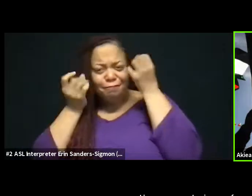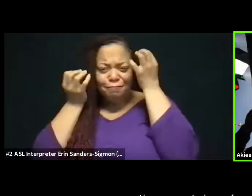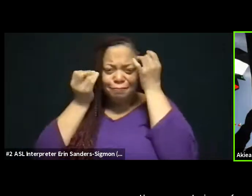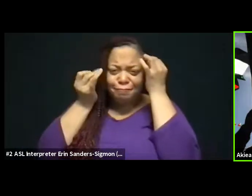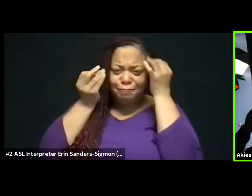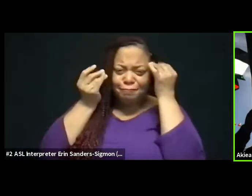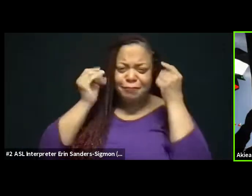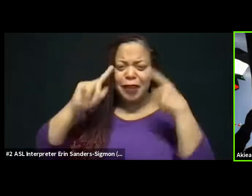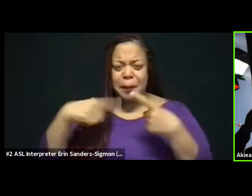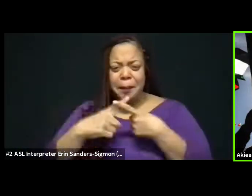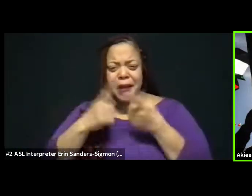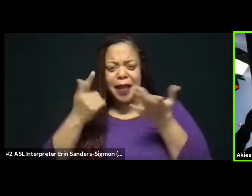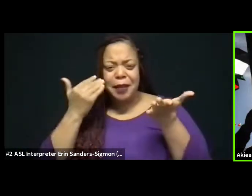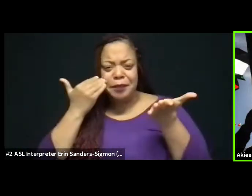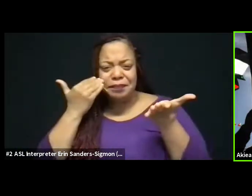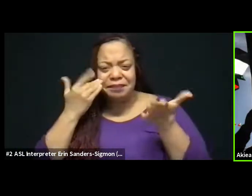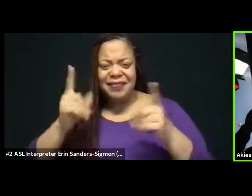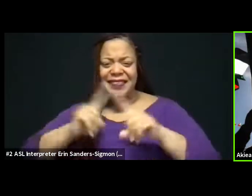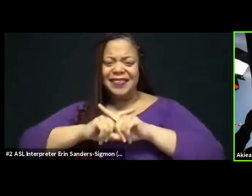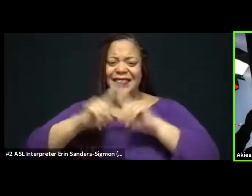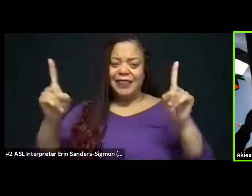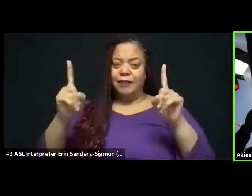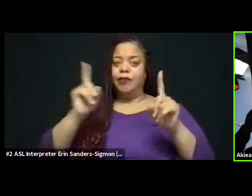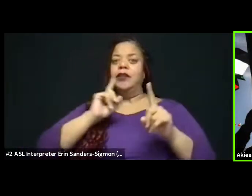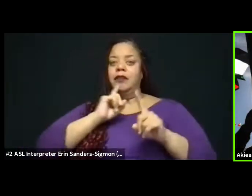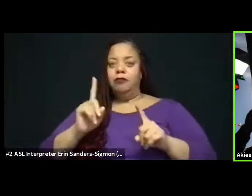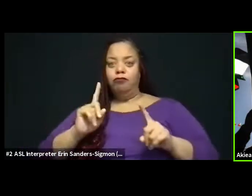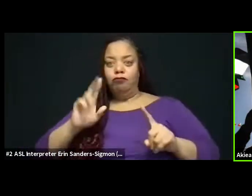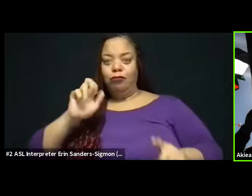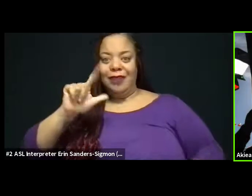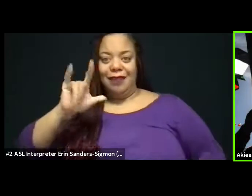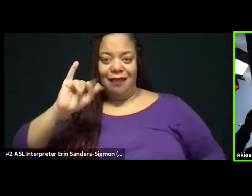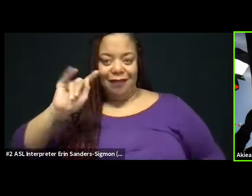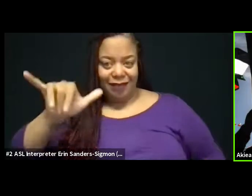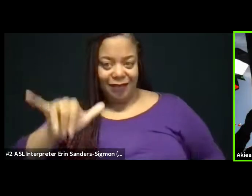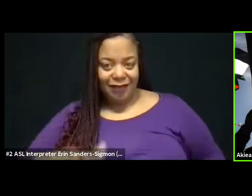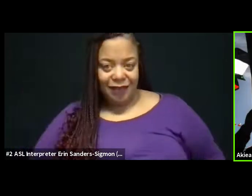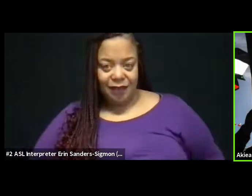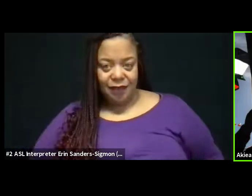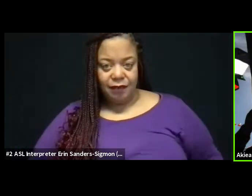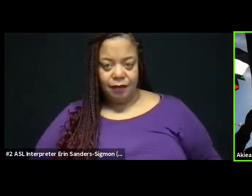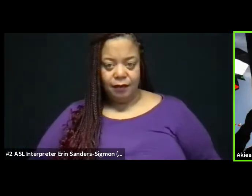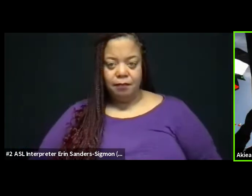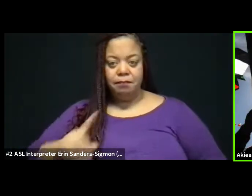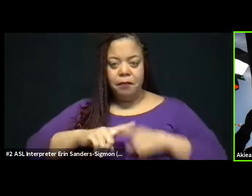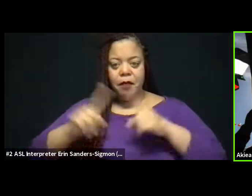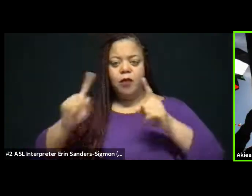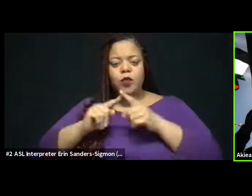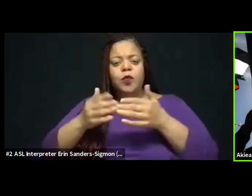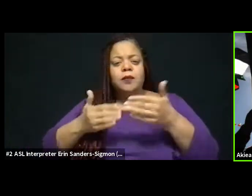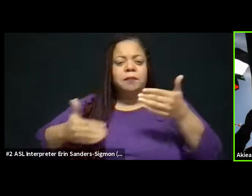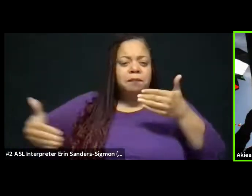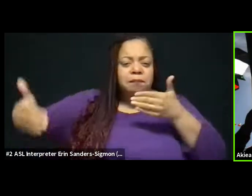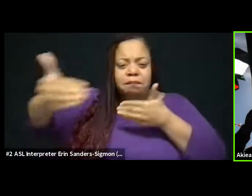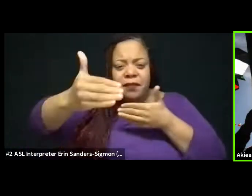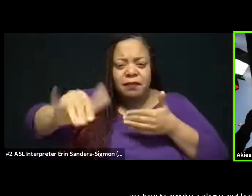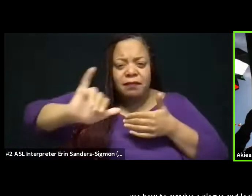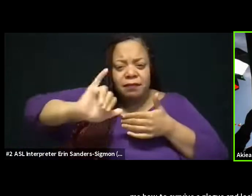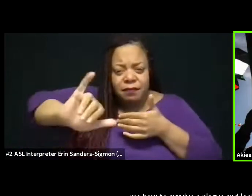a different reality. But to move beyond that, I think part of our practice really should